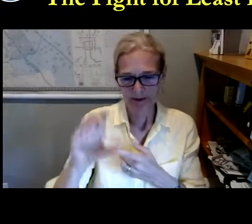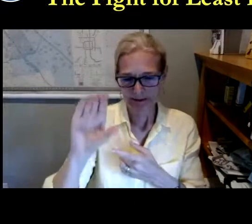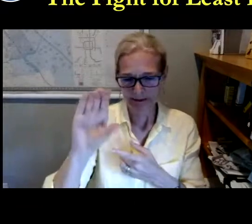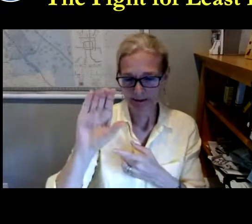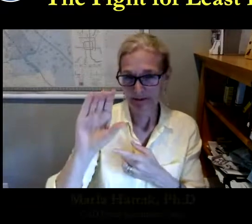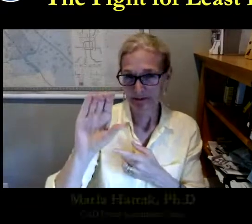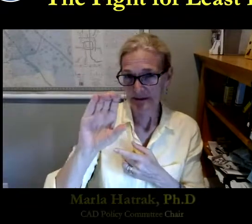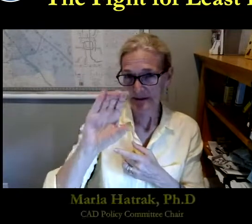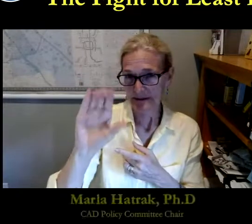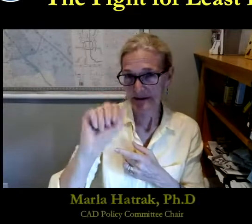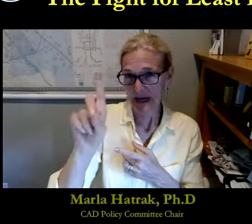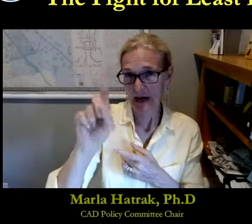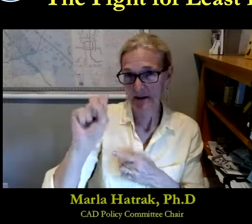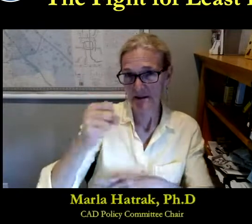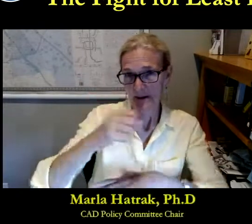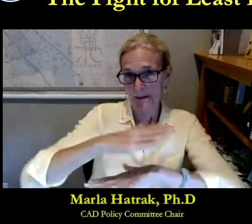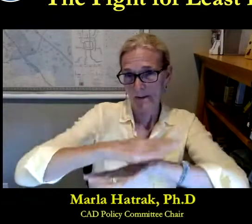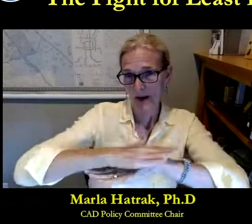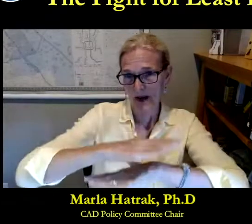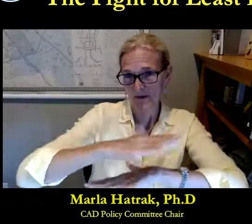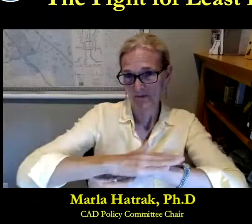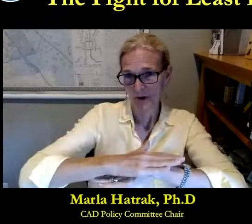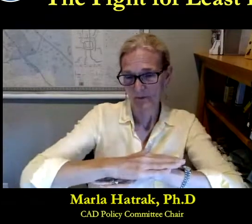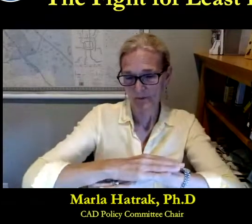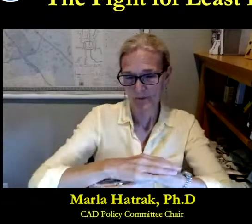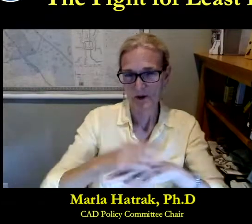Hello, everybody.